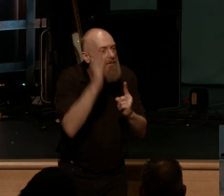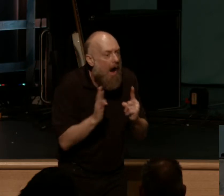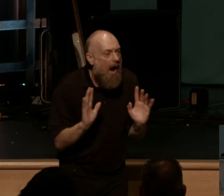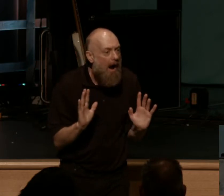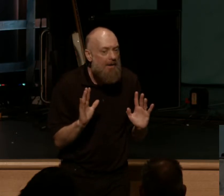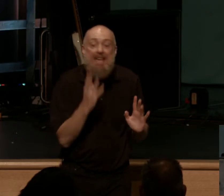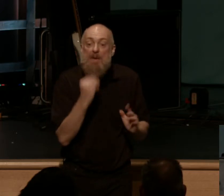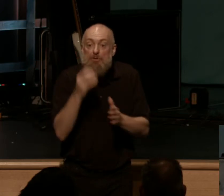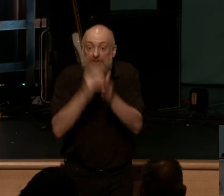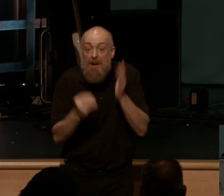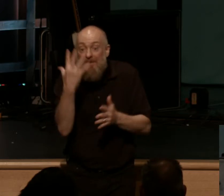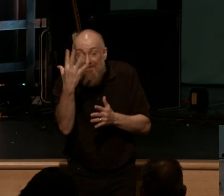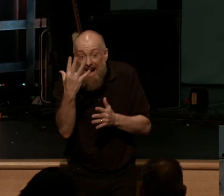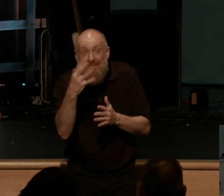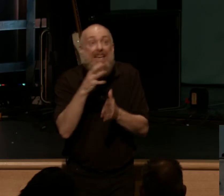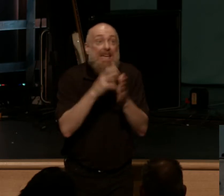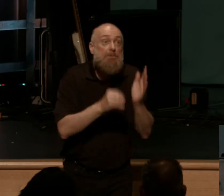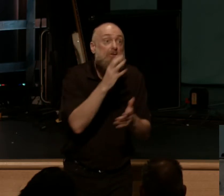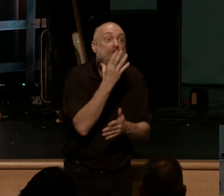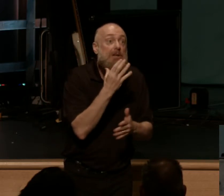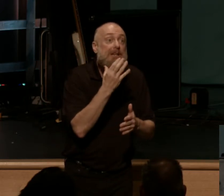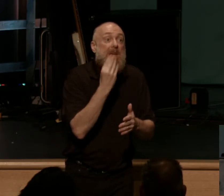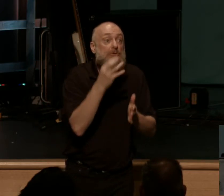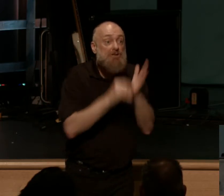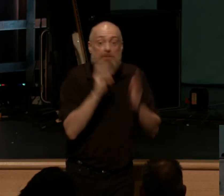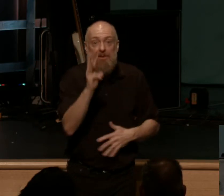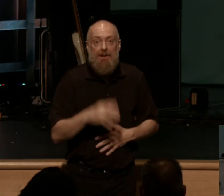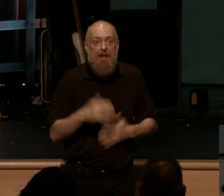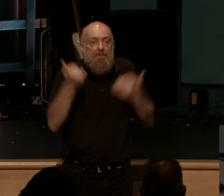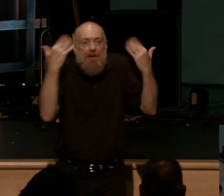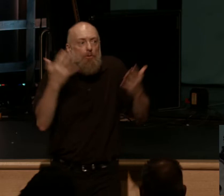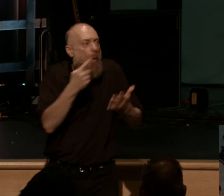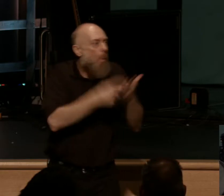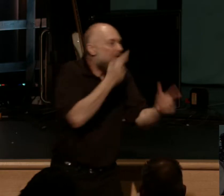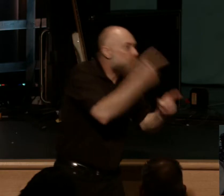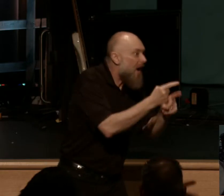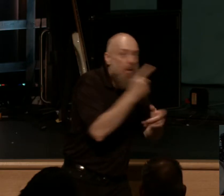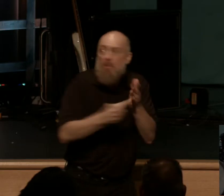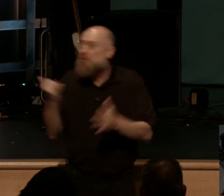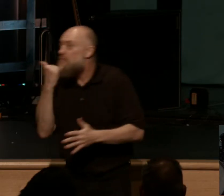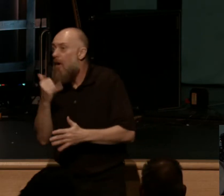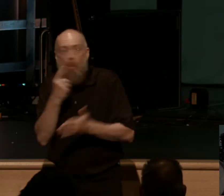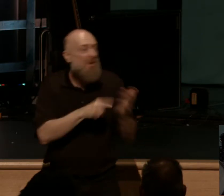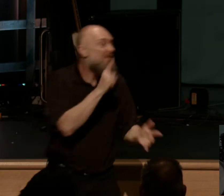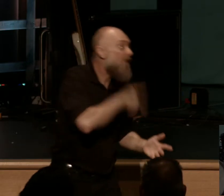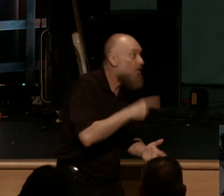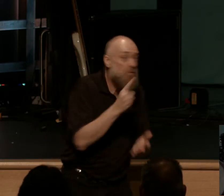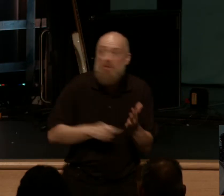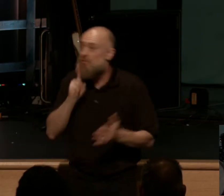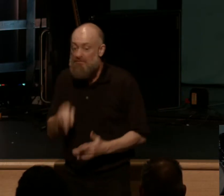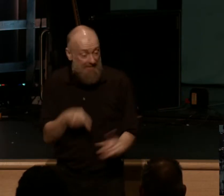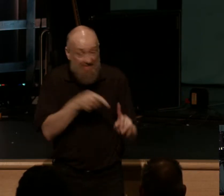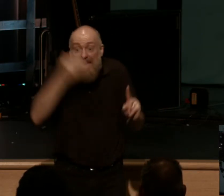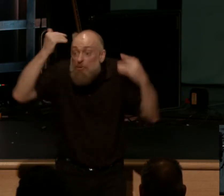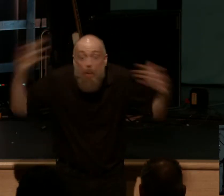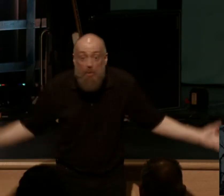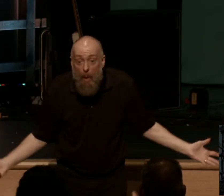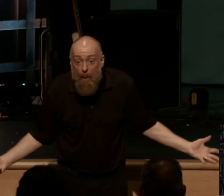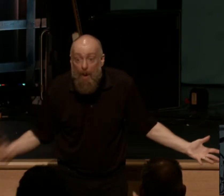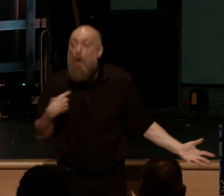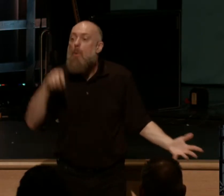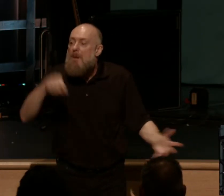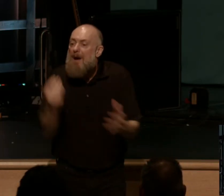As Hebrews 5 continues and Hebrews 6 says, that they can't discern between what's right and wrong or false or truth. That's why we